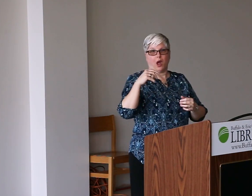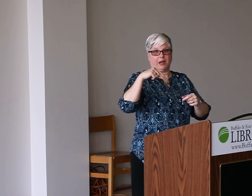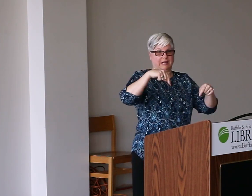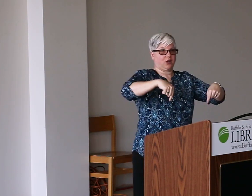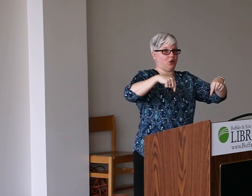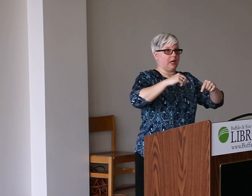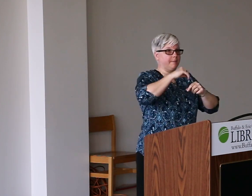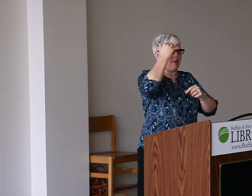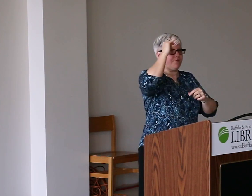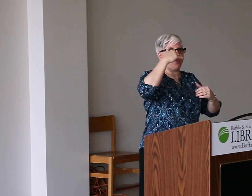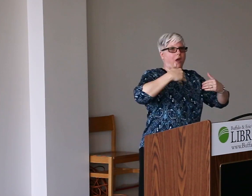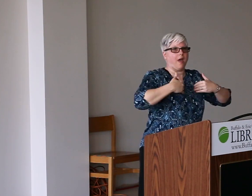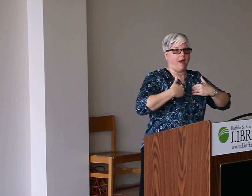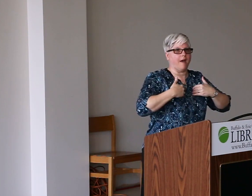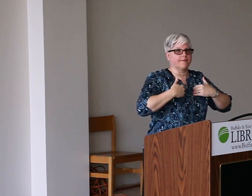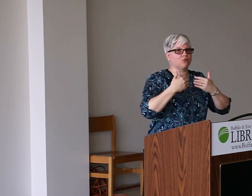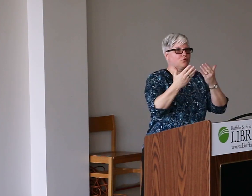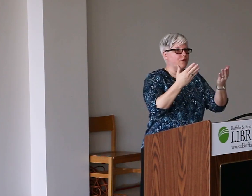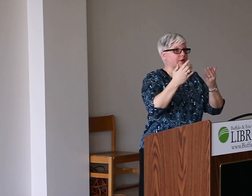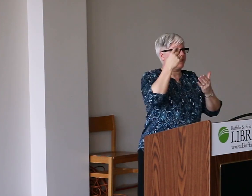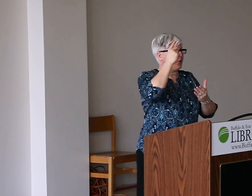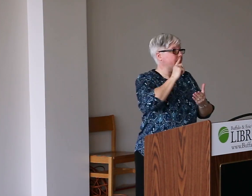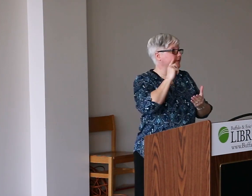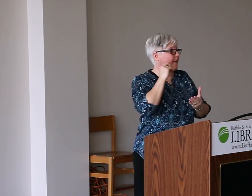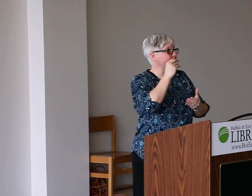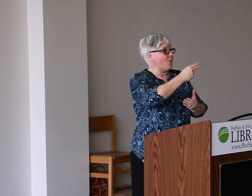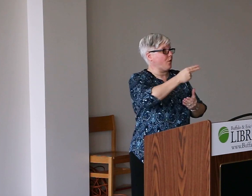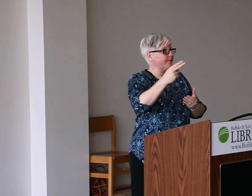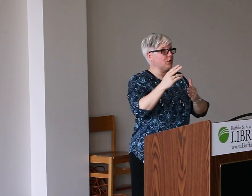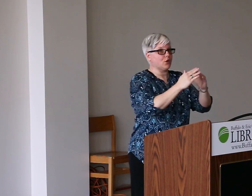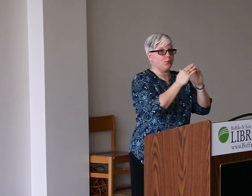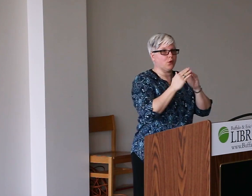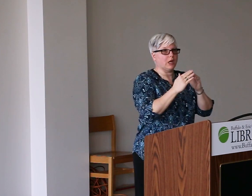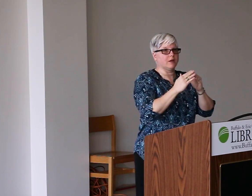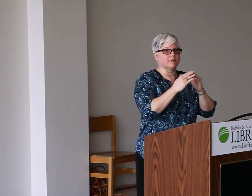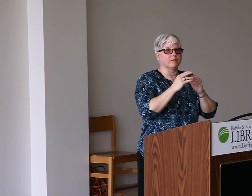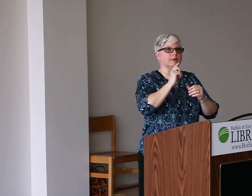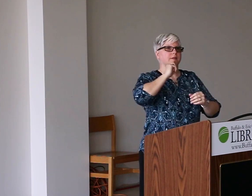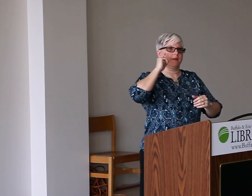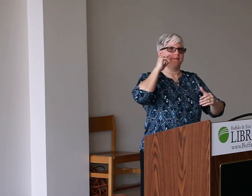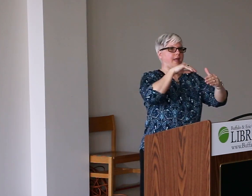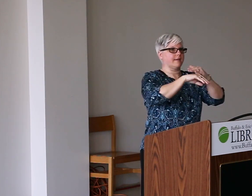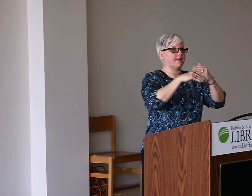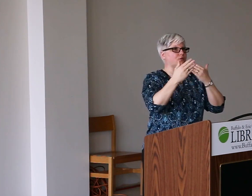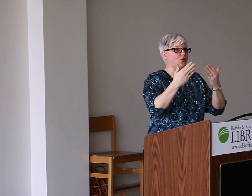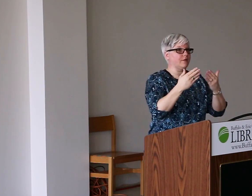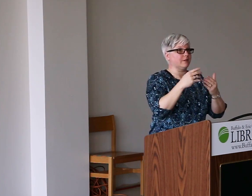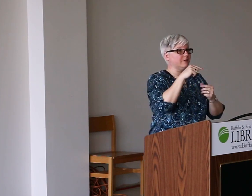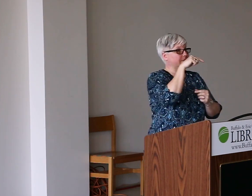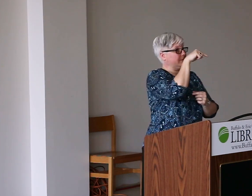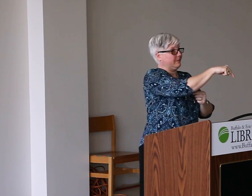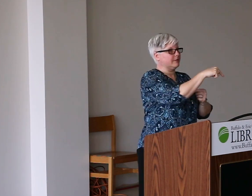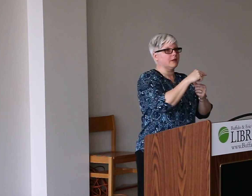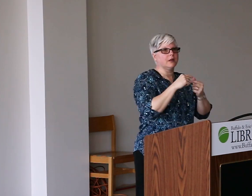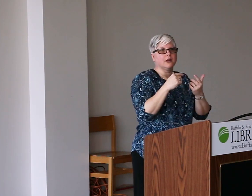So Western New York here in Buffalo has services for the deaf and hard of hearing communities. Deaf Access